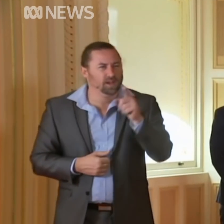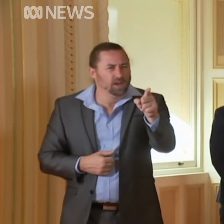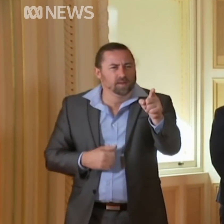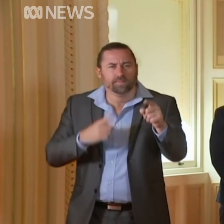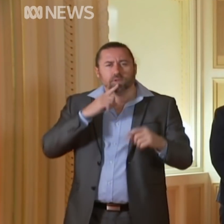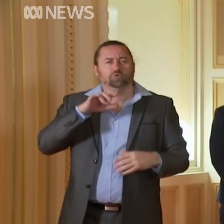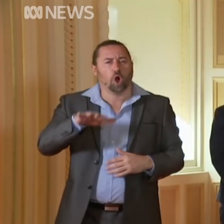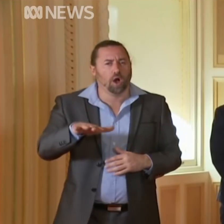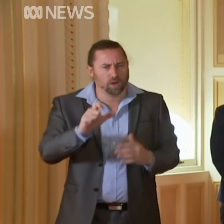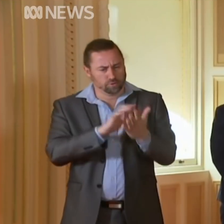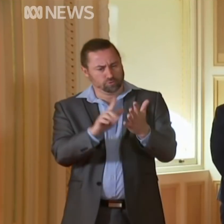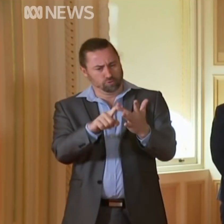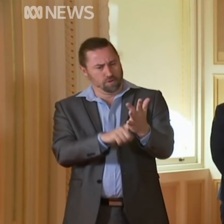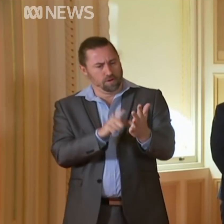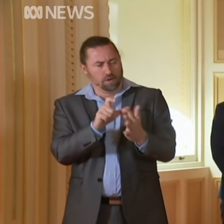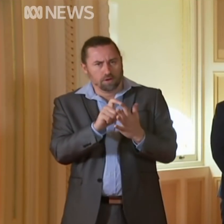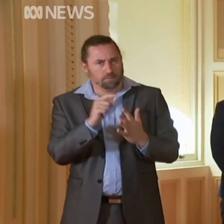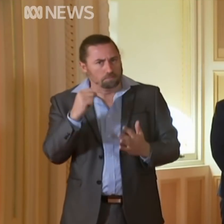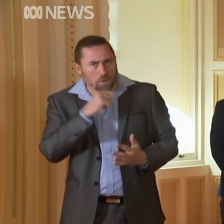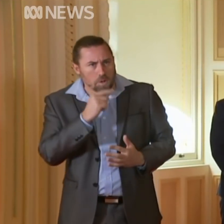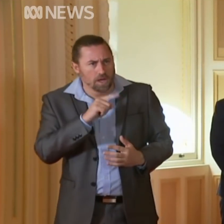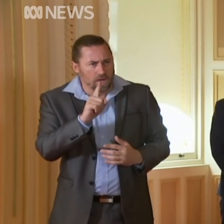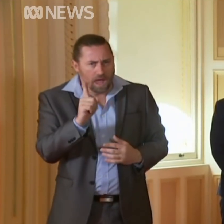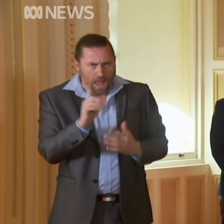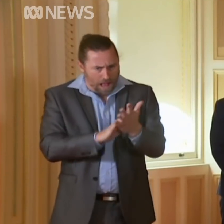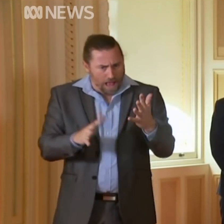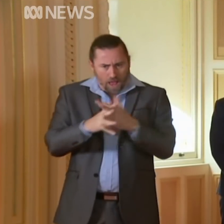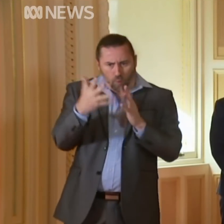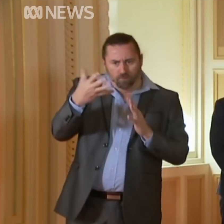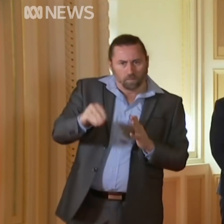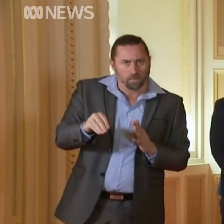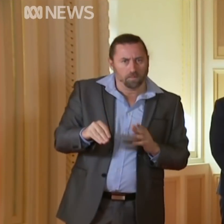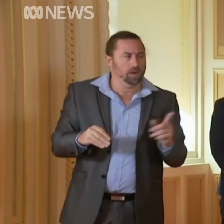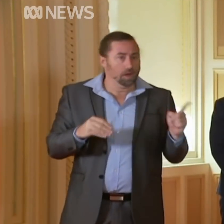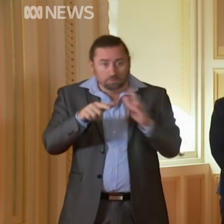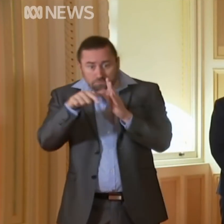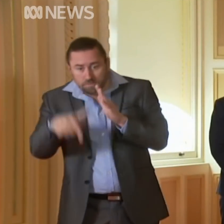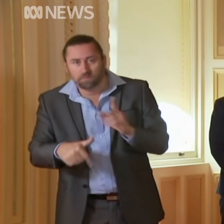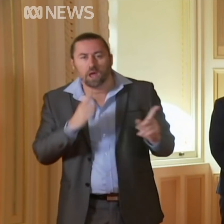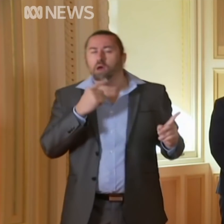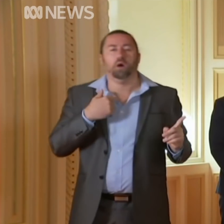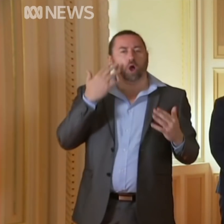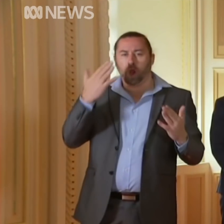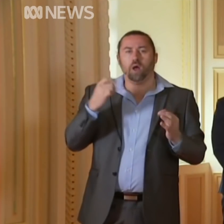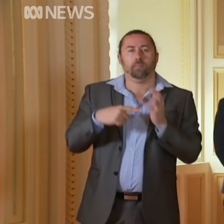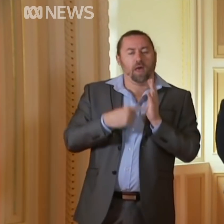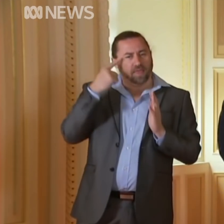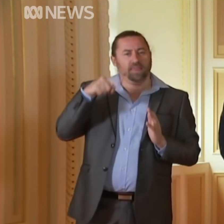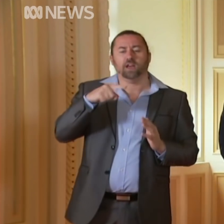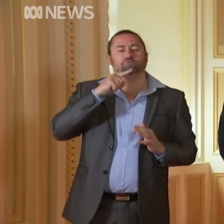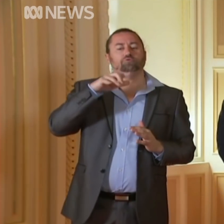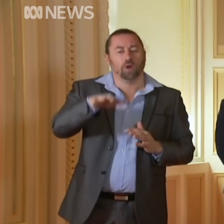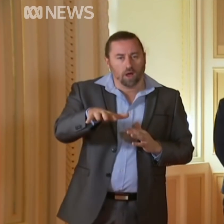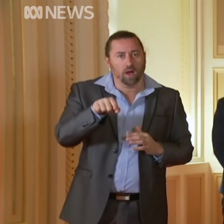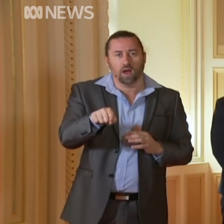that's tested positive, can you give us any more details on how that child contracted it? I can't, but what I can say is my understanding is that the child